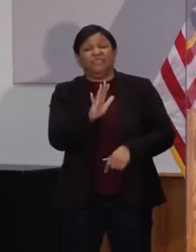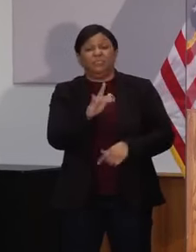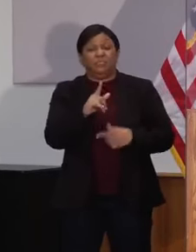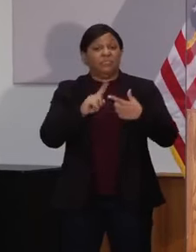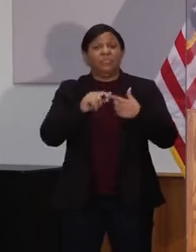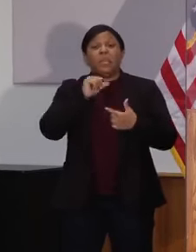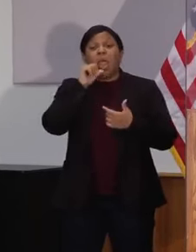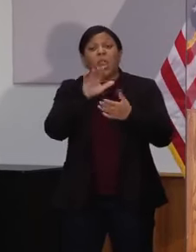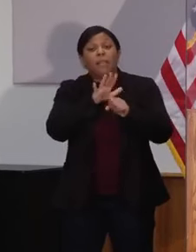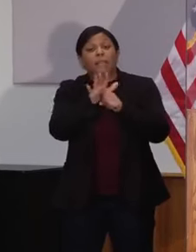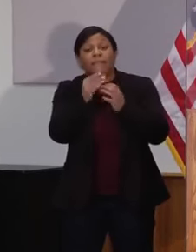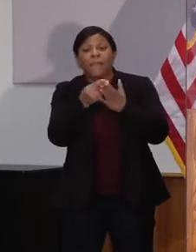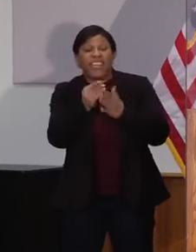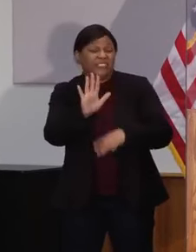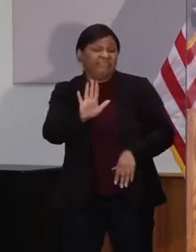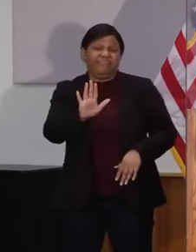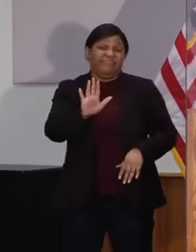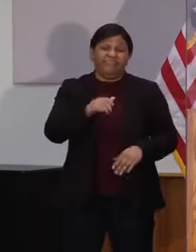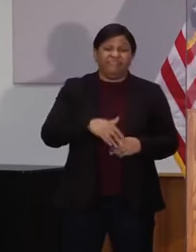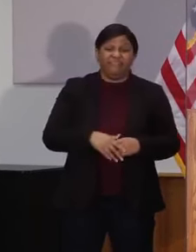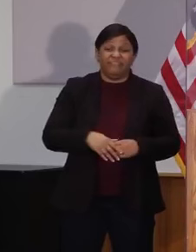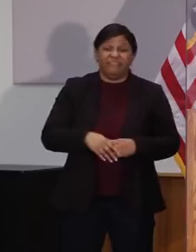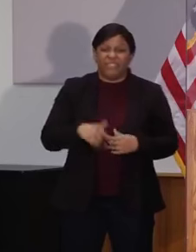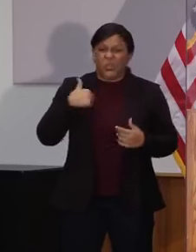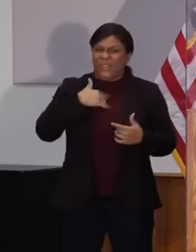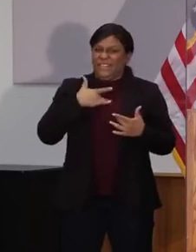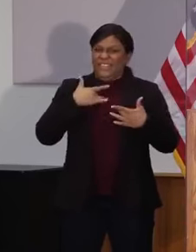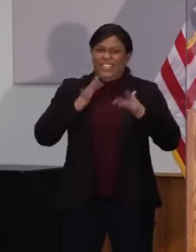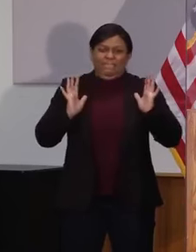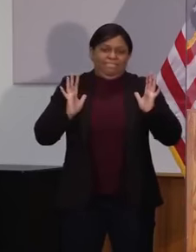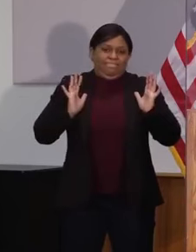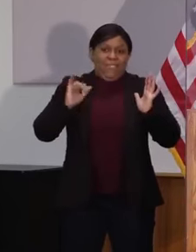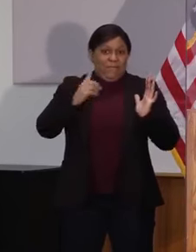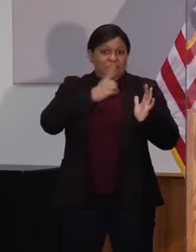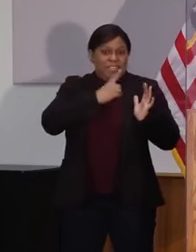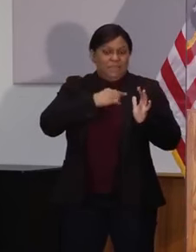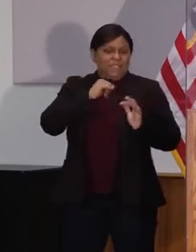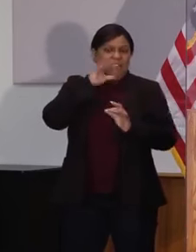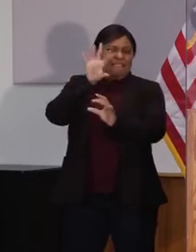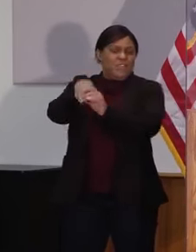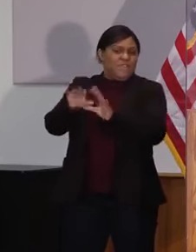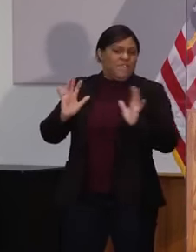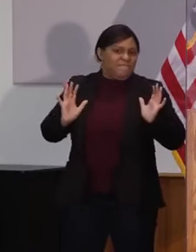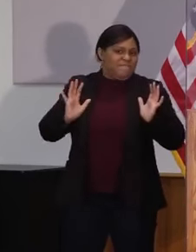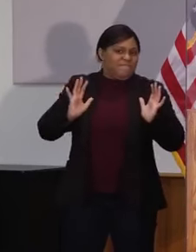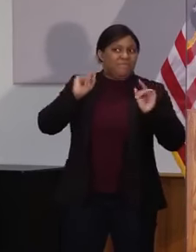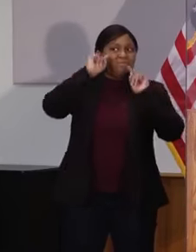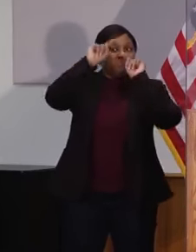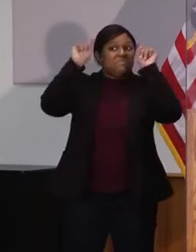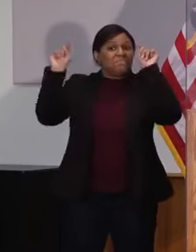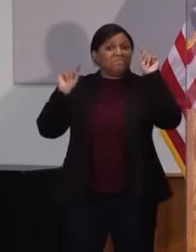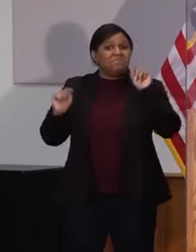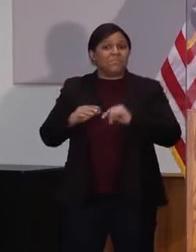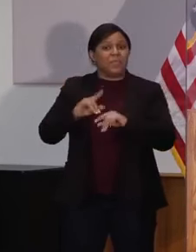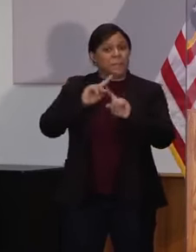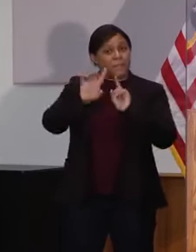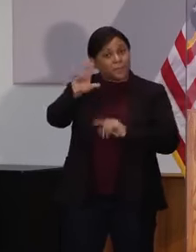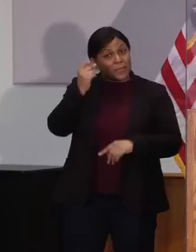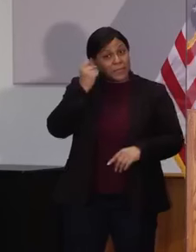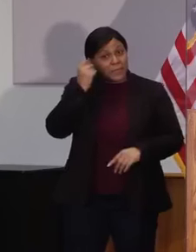that we have a role in this. And what I have seen every week thereafter